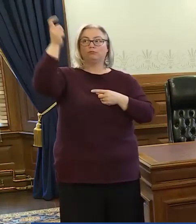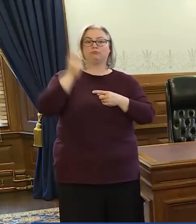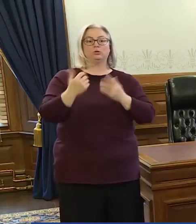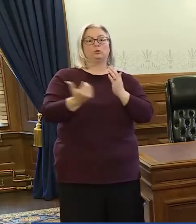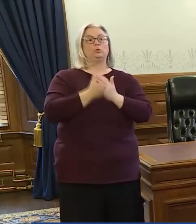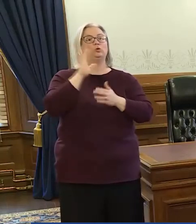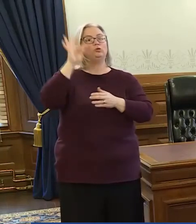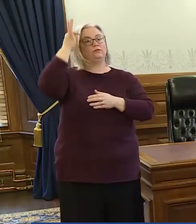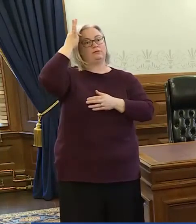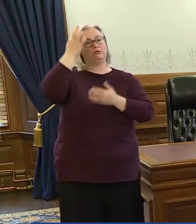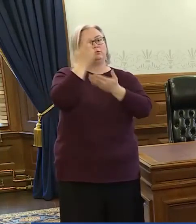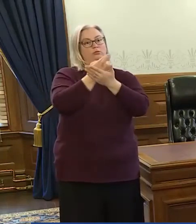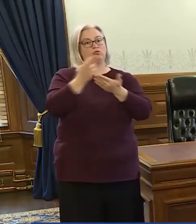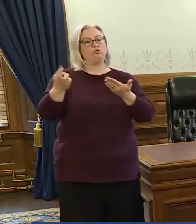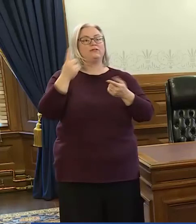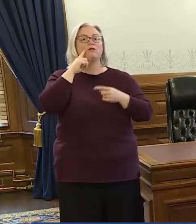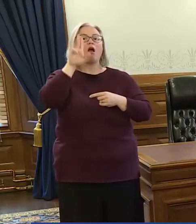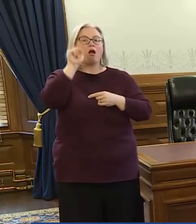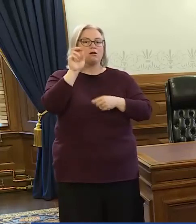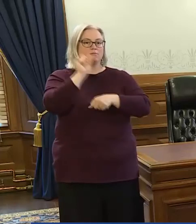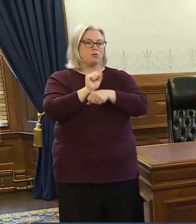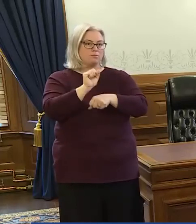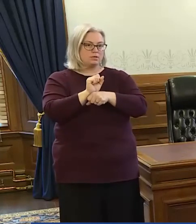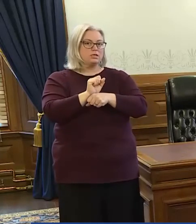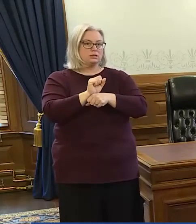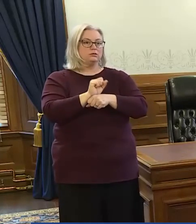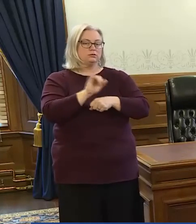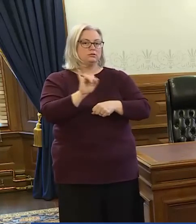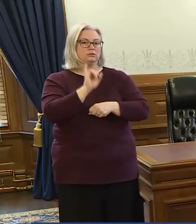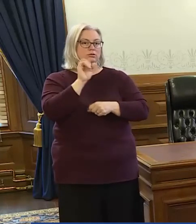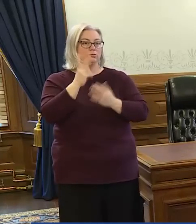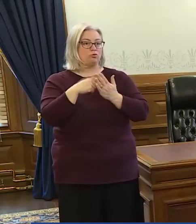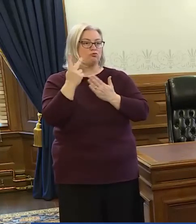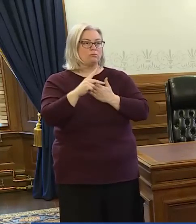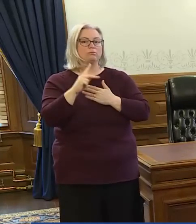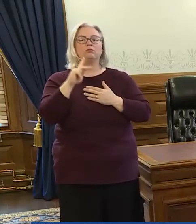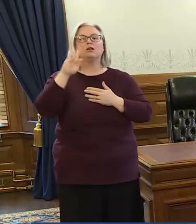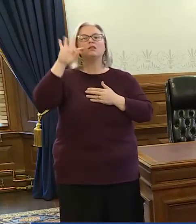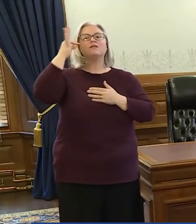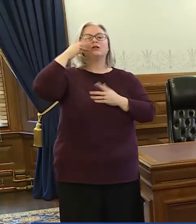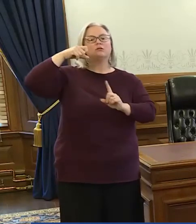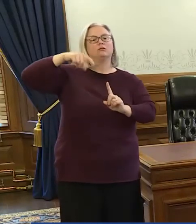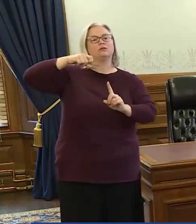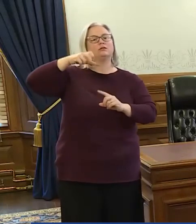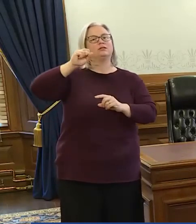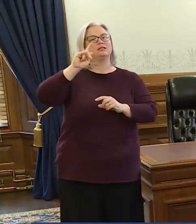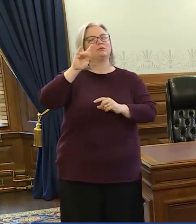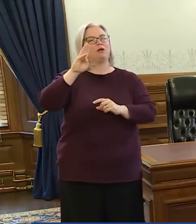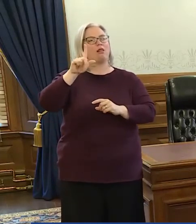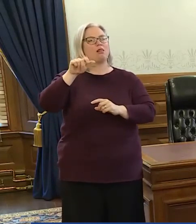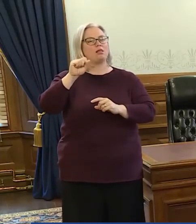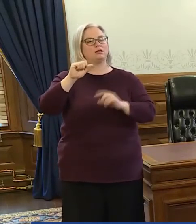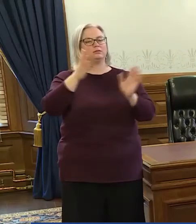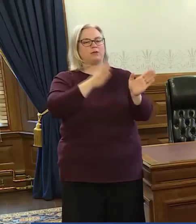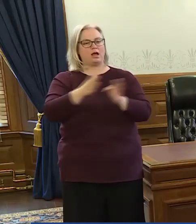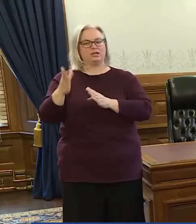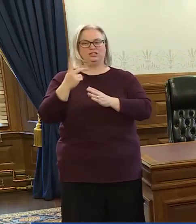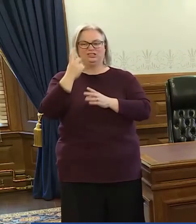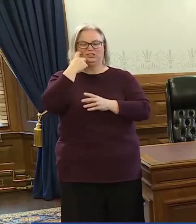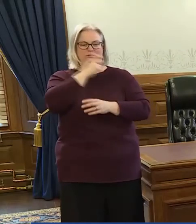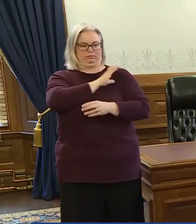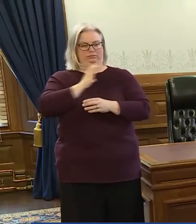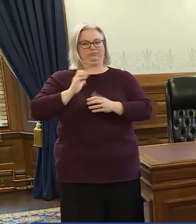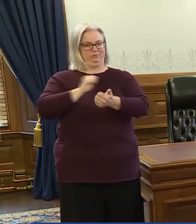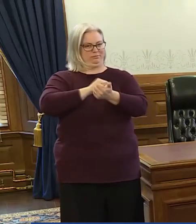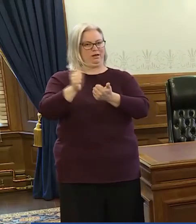new federal resources for unemployment insurance programs. The federal stimulus package passed by Congress last week will make